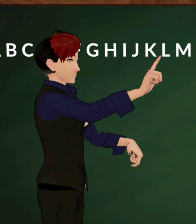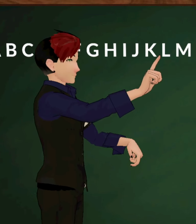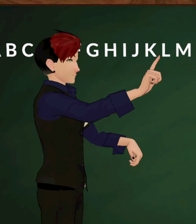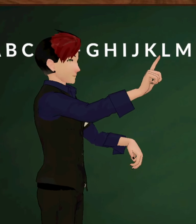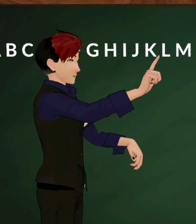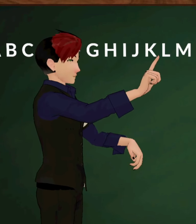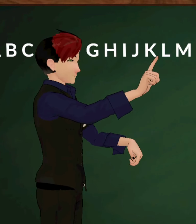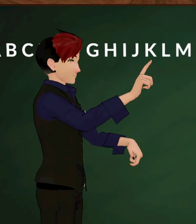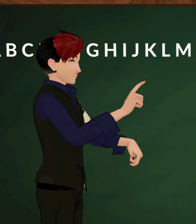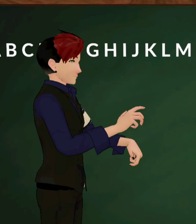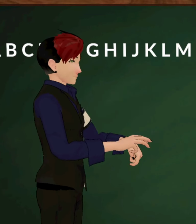N.